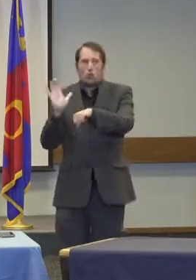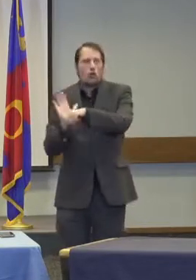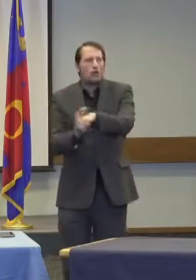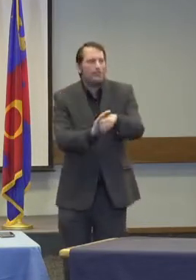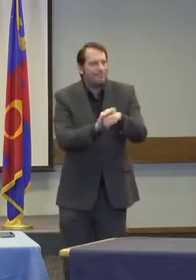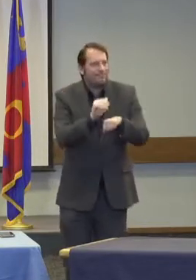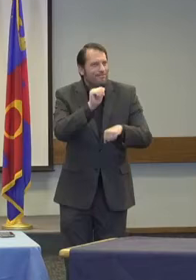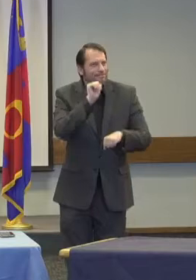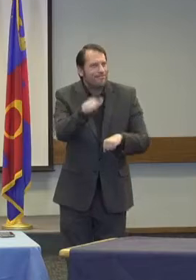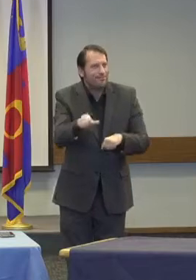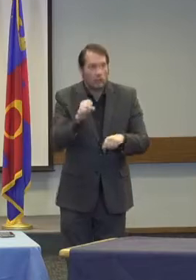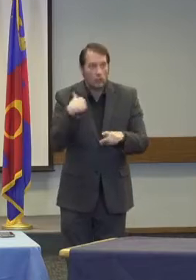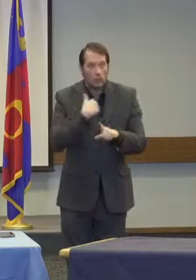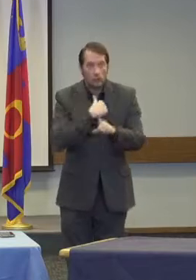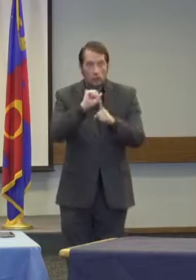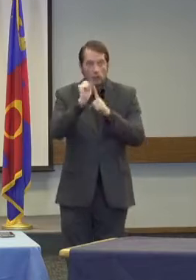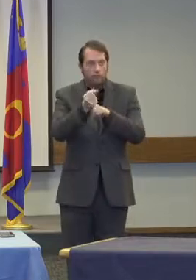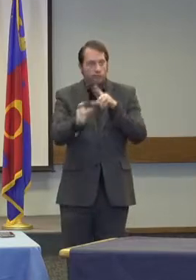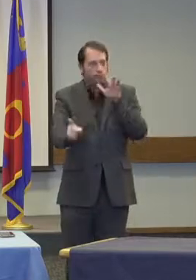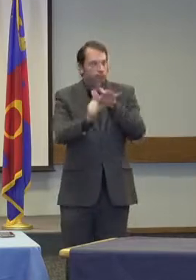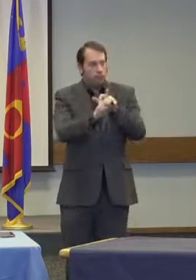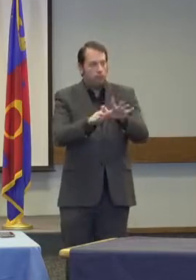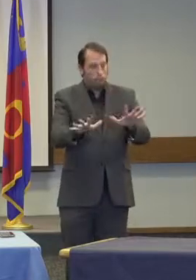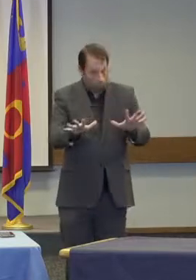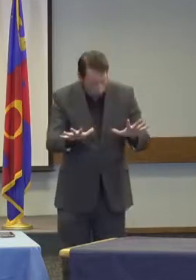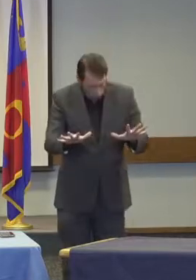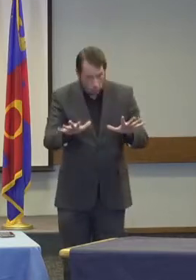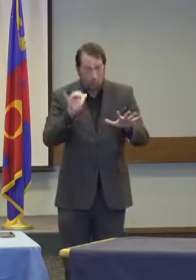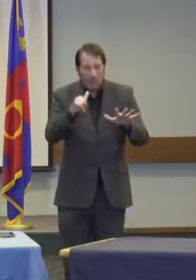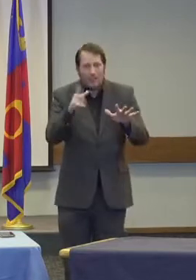basic testing that would have made managing this crisis